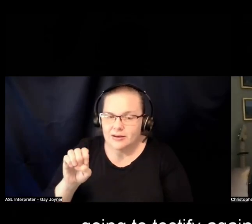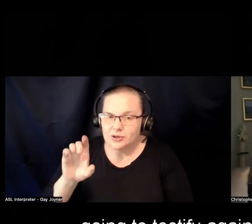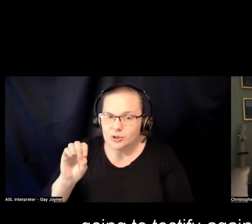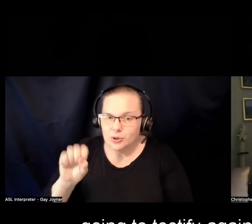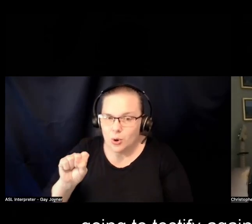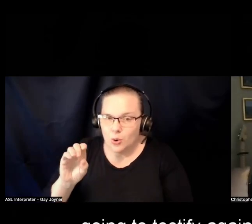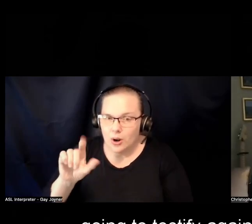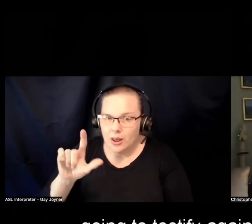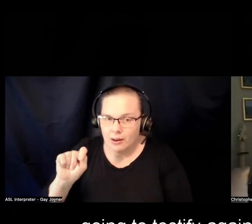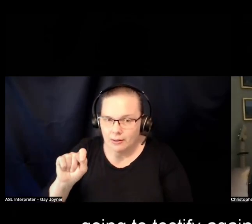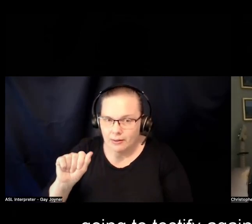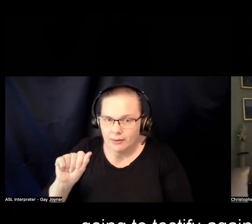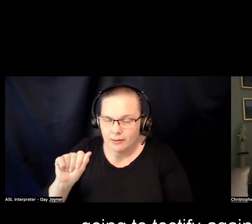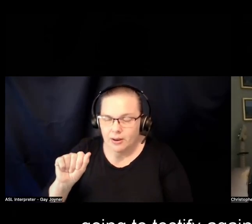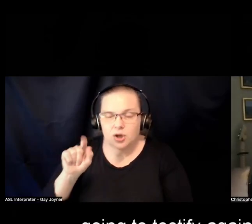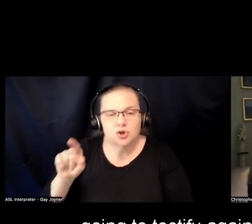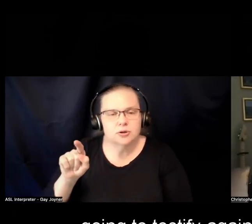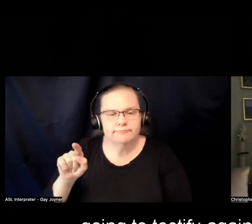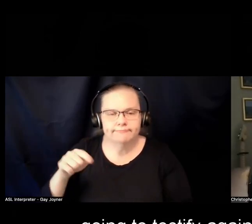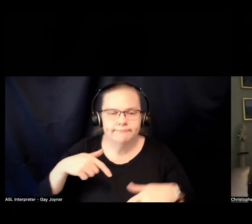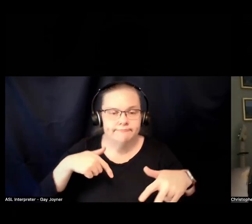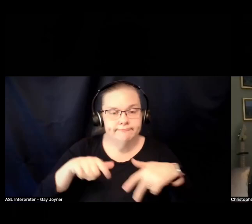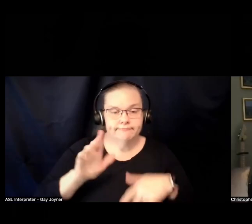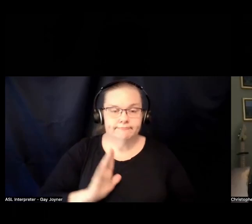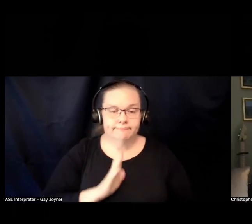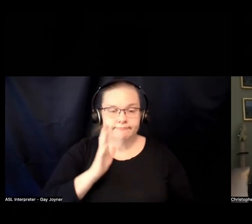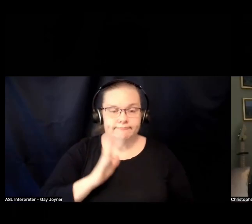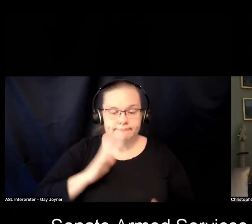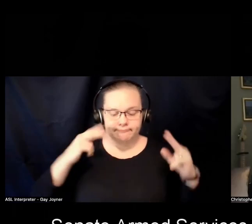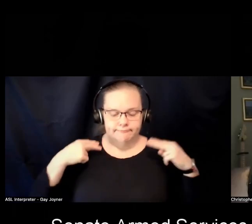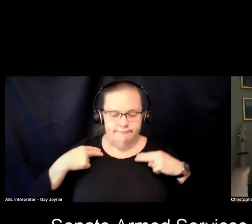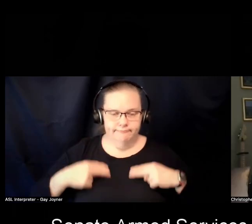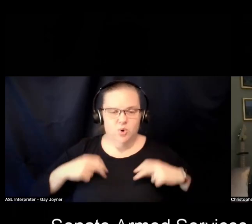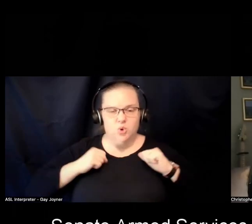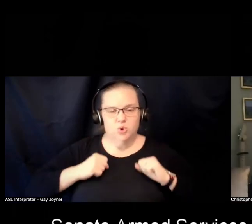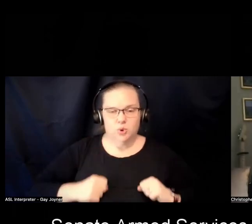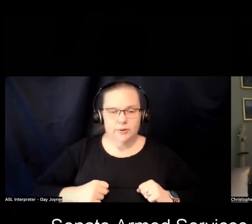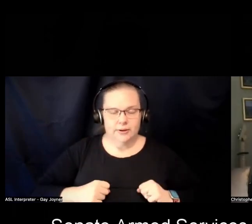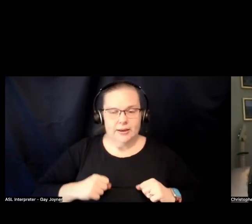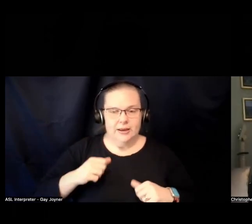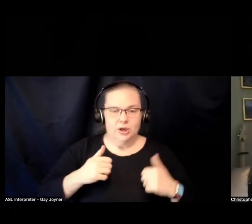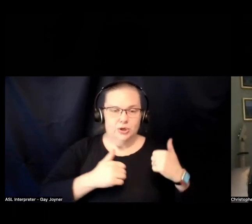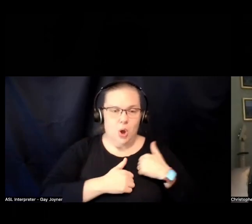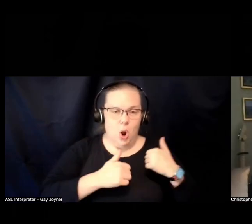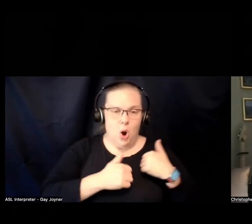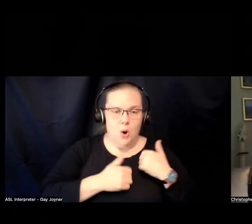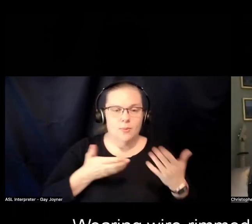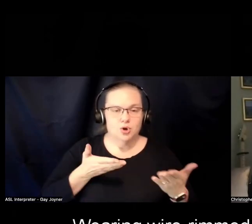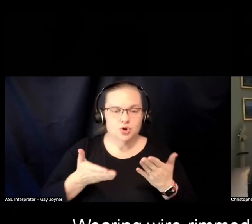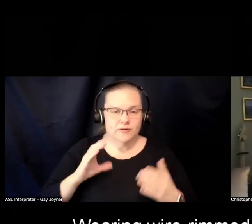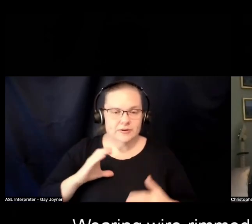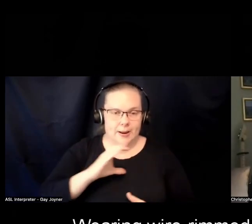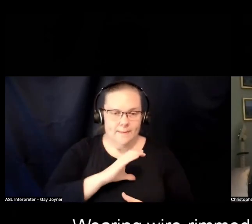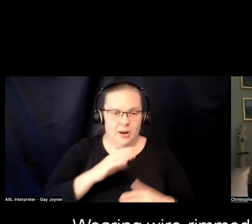her, strode in a fedora and a gray double-breasted suit into the Senate Armed Services Committee hearing room.